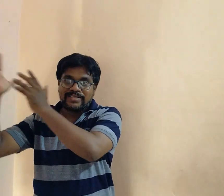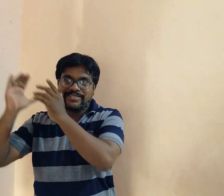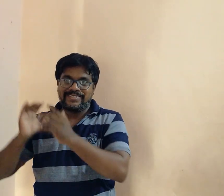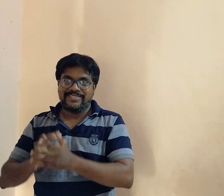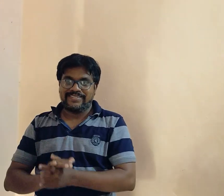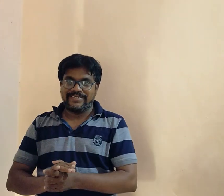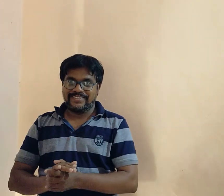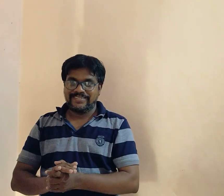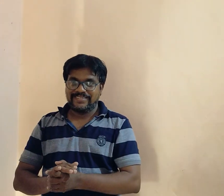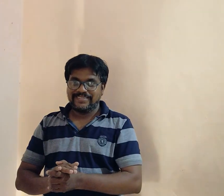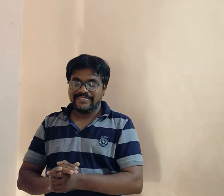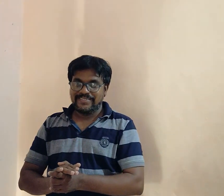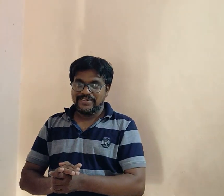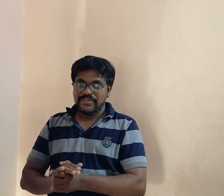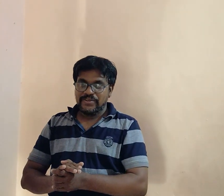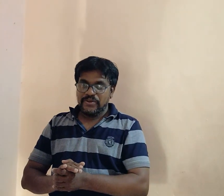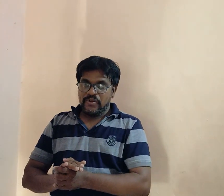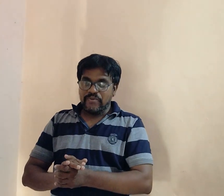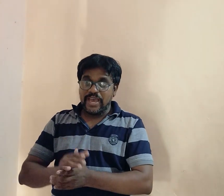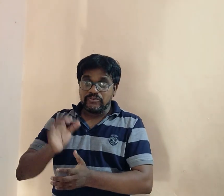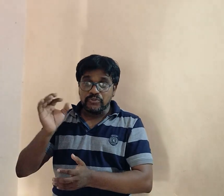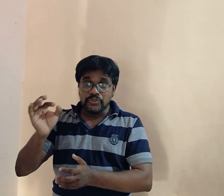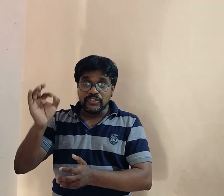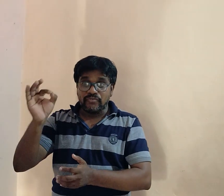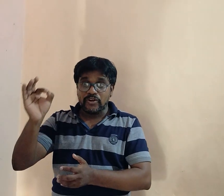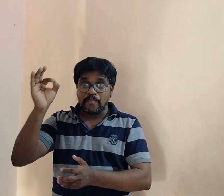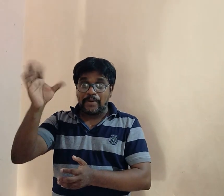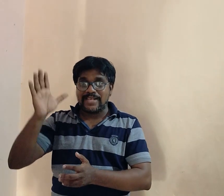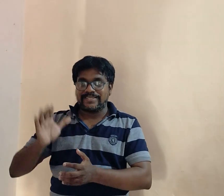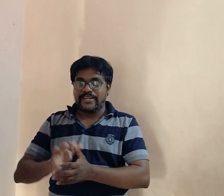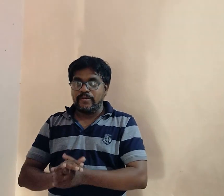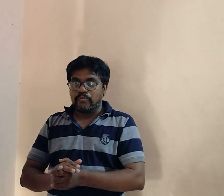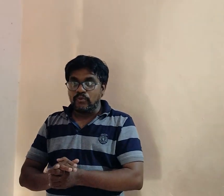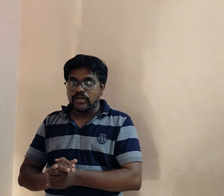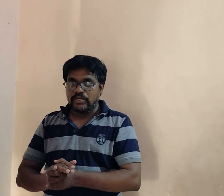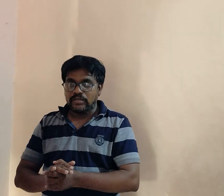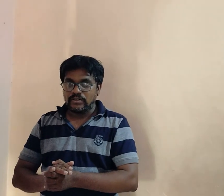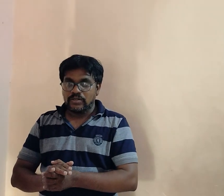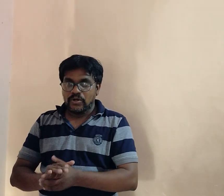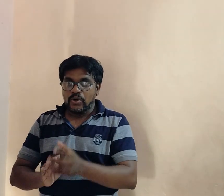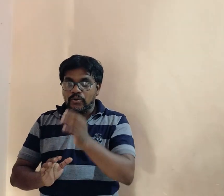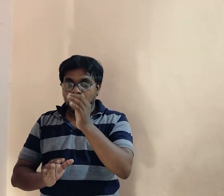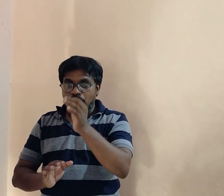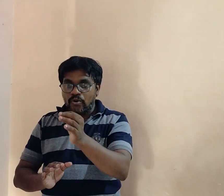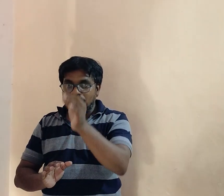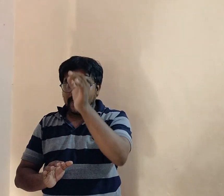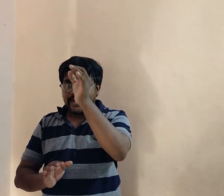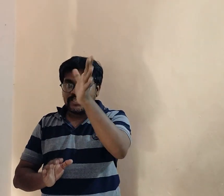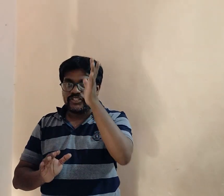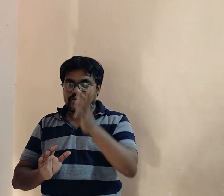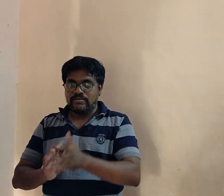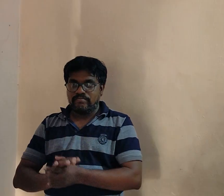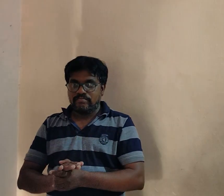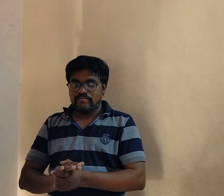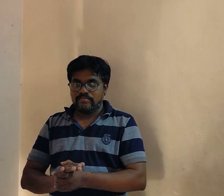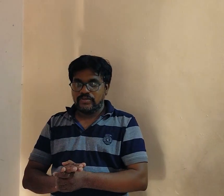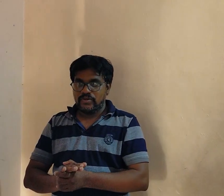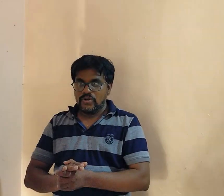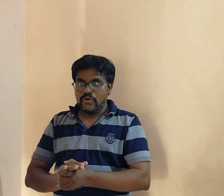past. We have used the word past in plural to draw the attention to